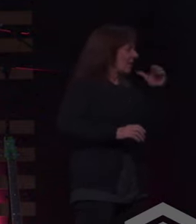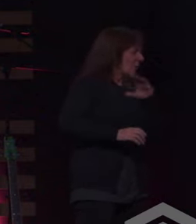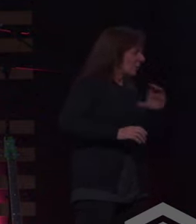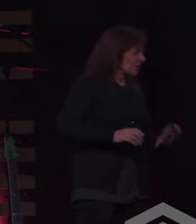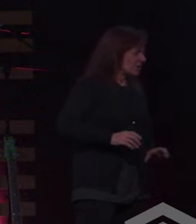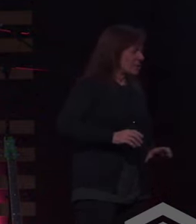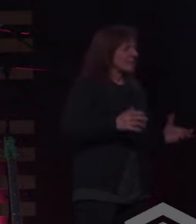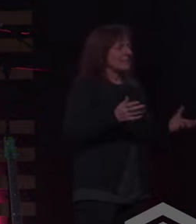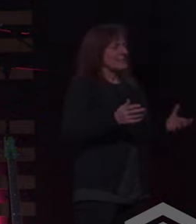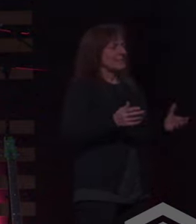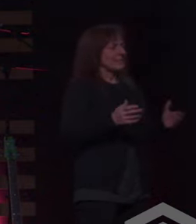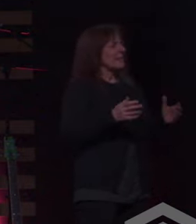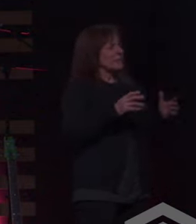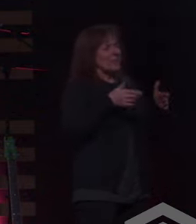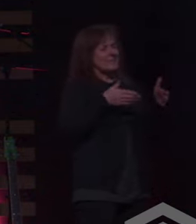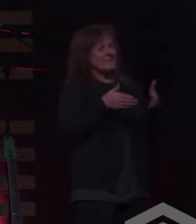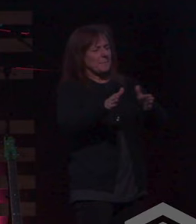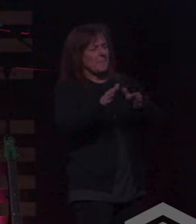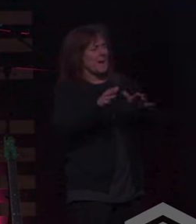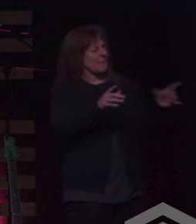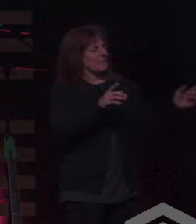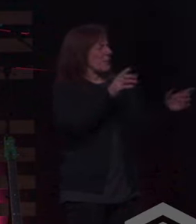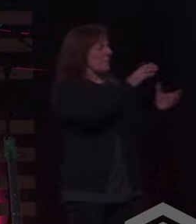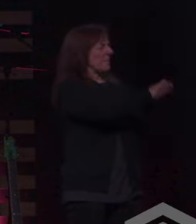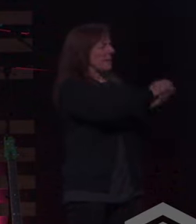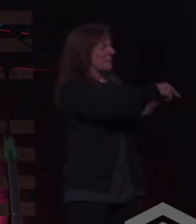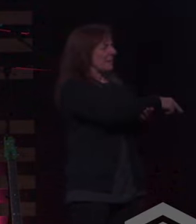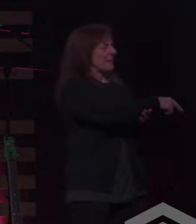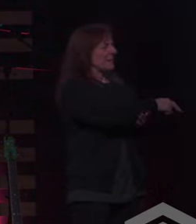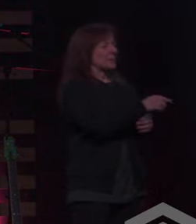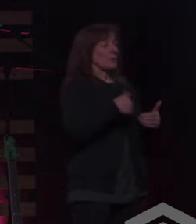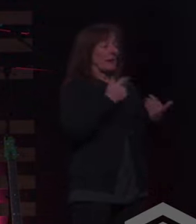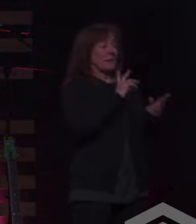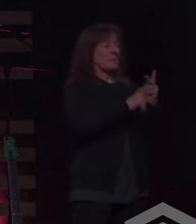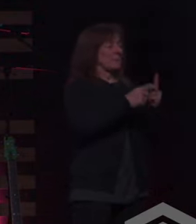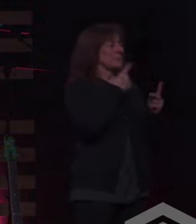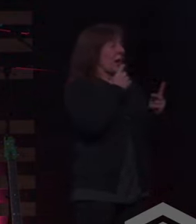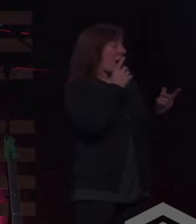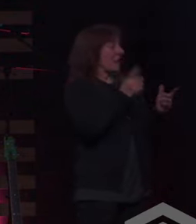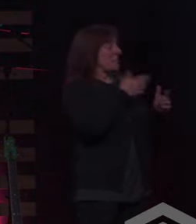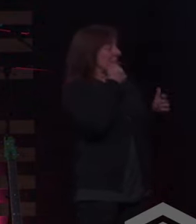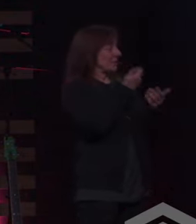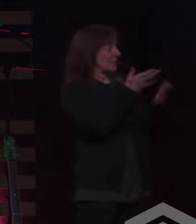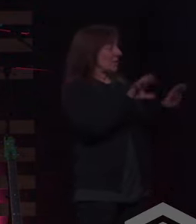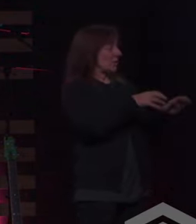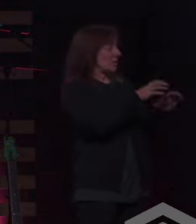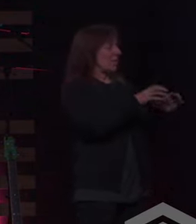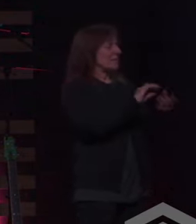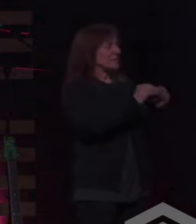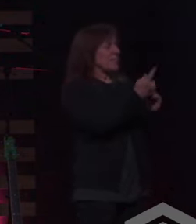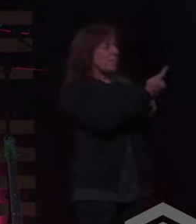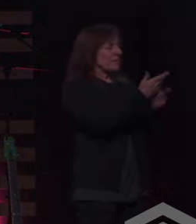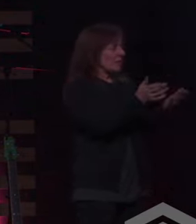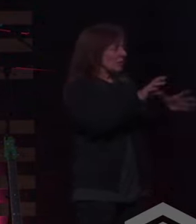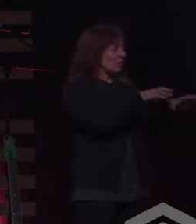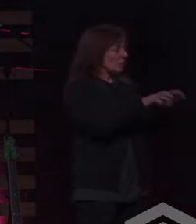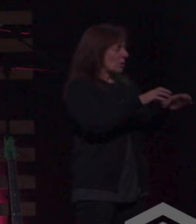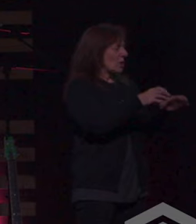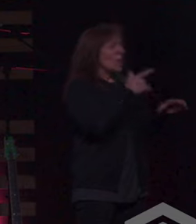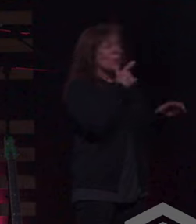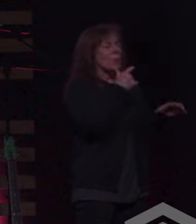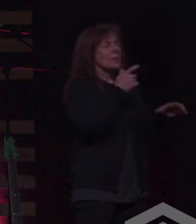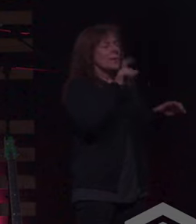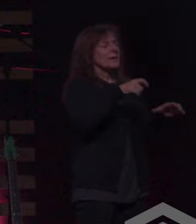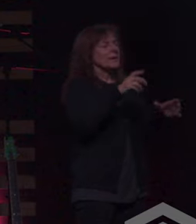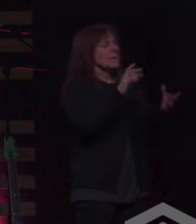not on the same path to God with you. Young people, let me just tell you this, the best thing you can do, the number one thing that you can mark as who do I